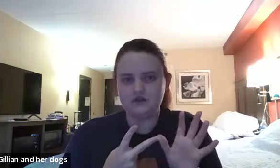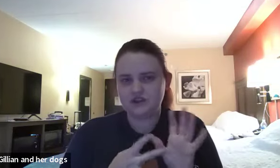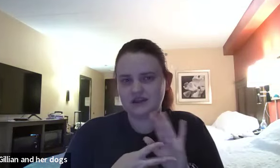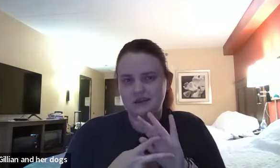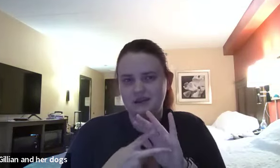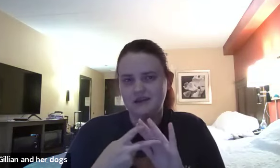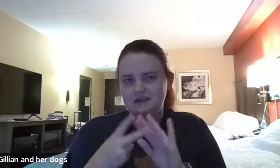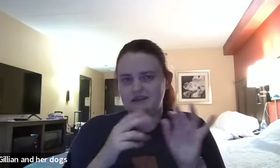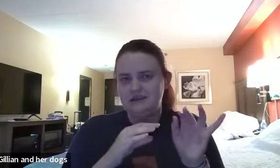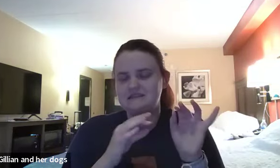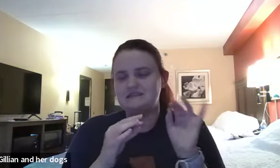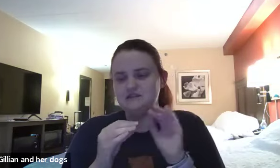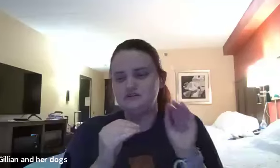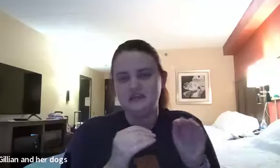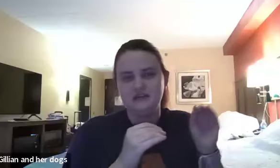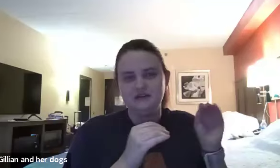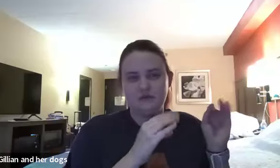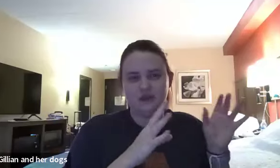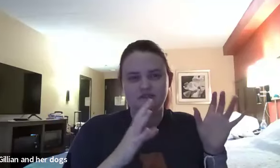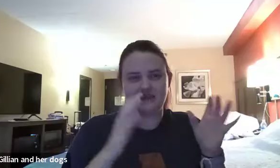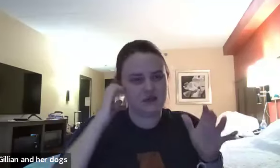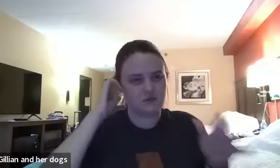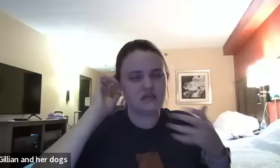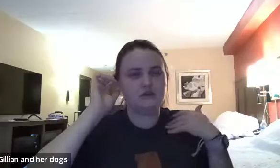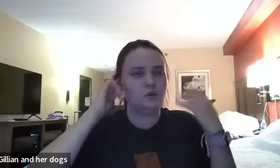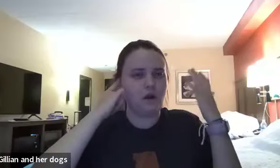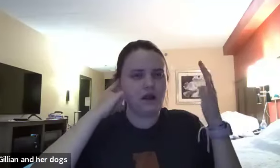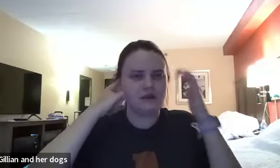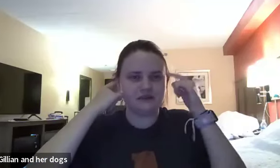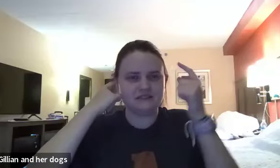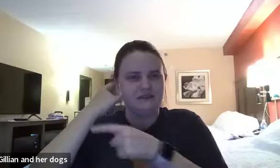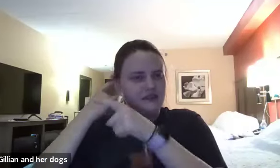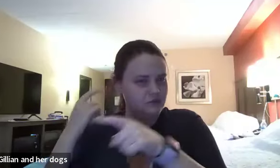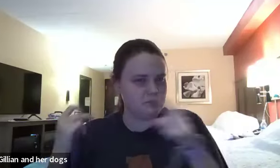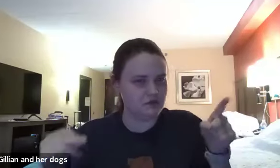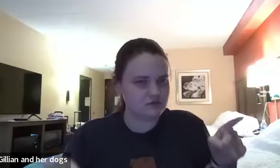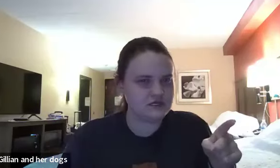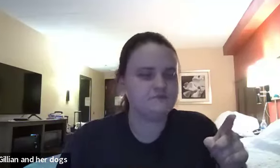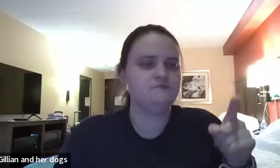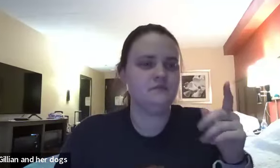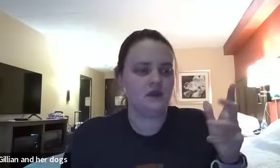those are kind of not, it's still a saying, the way of saying I'm lost. I don't know why my brain is like thinking it would be those ways.